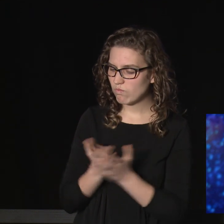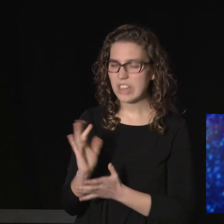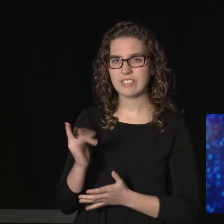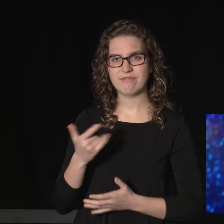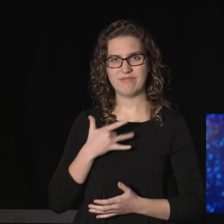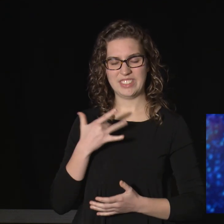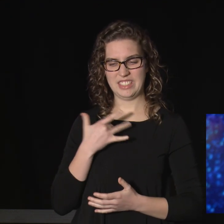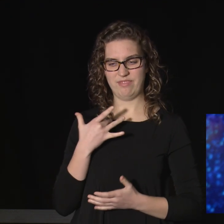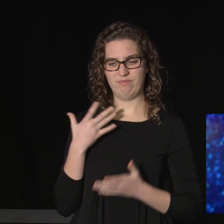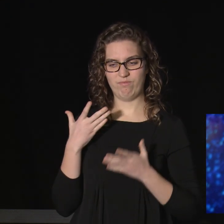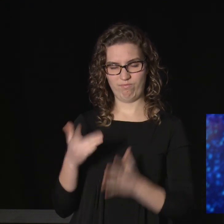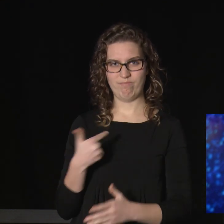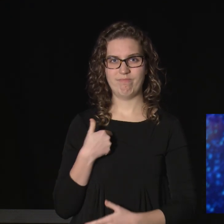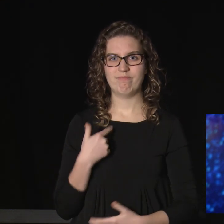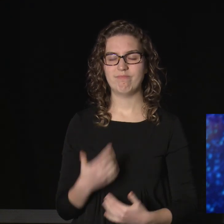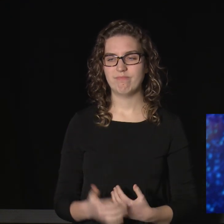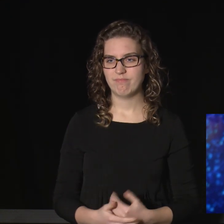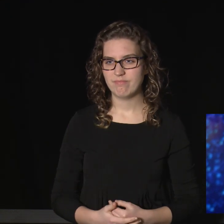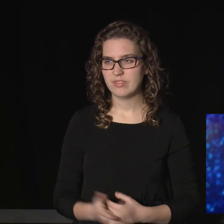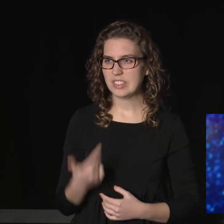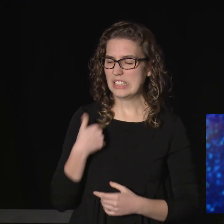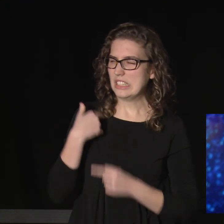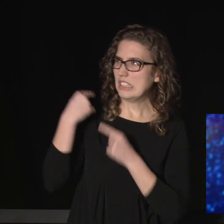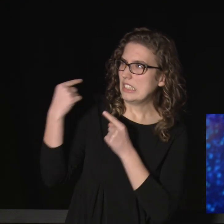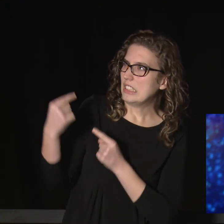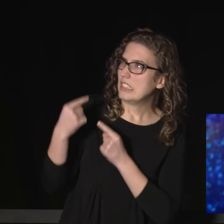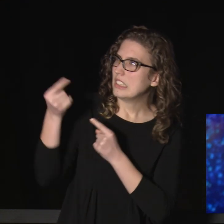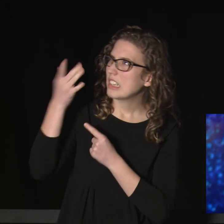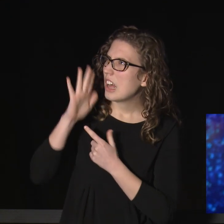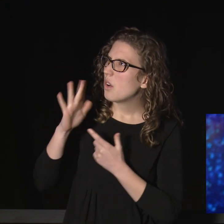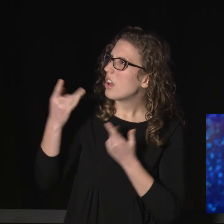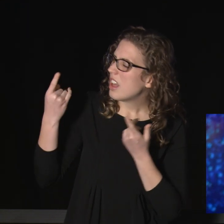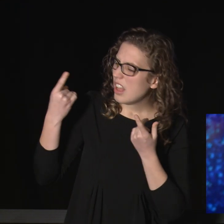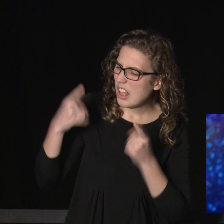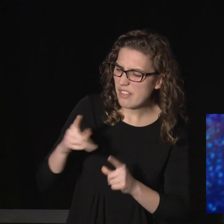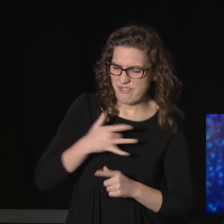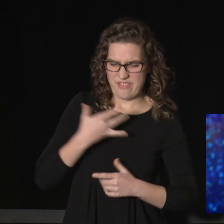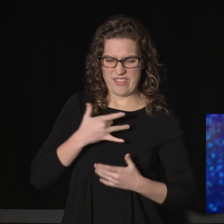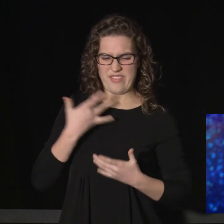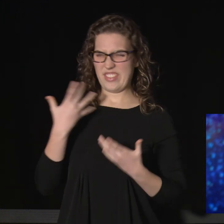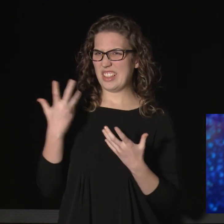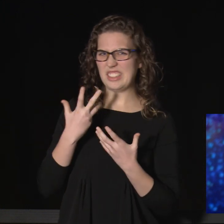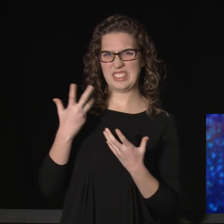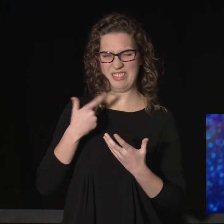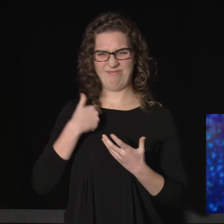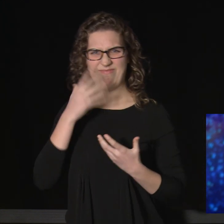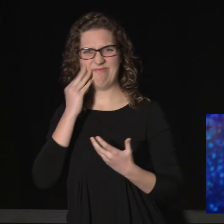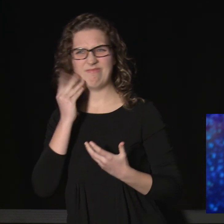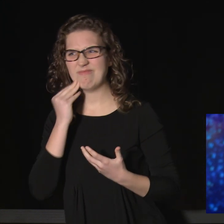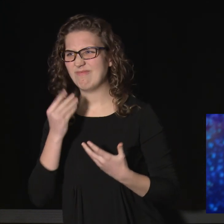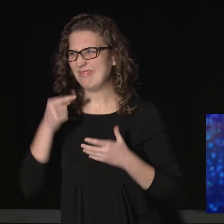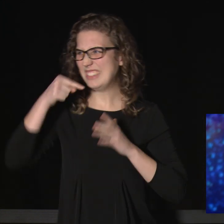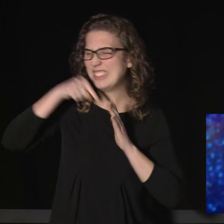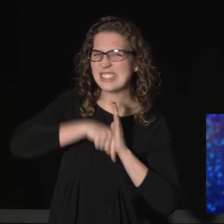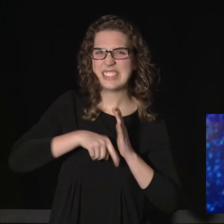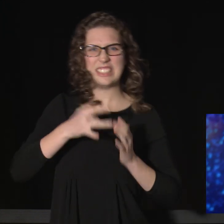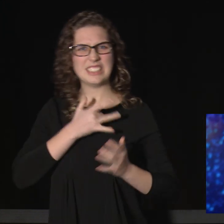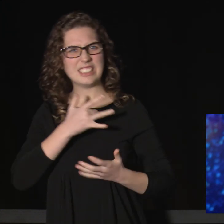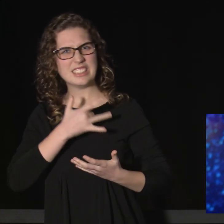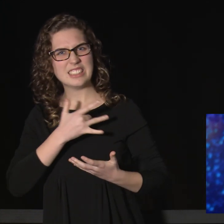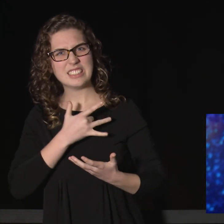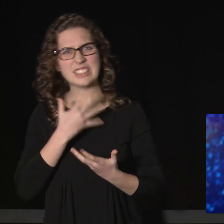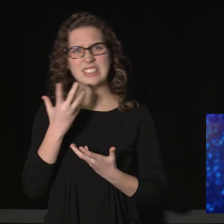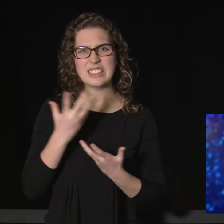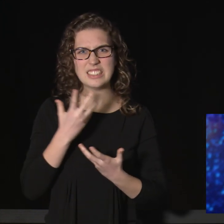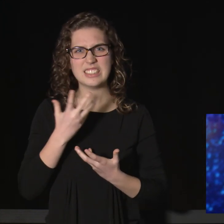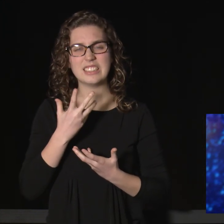And then I'm wrestling with God. What is it that's taking place here? What's this feeling that I'm experiencing deep down in my heart? And